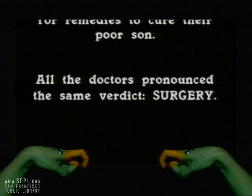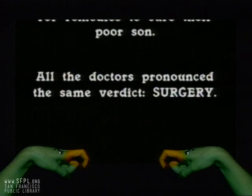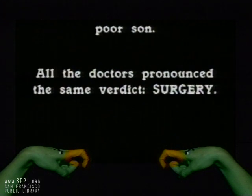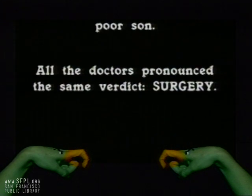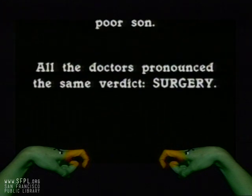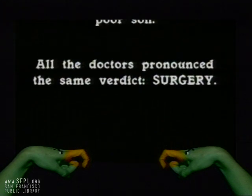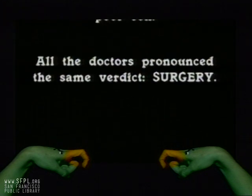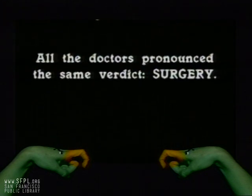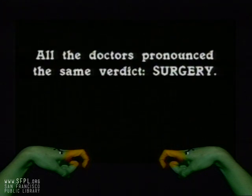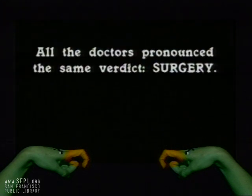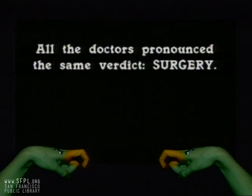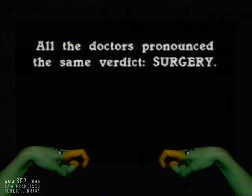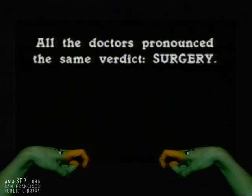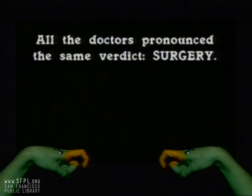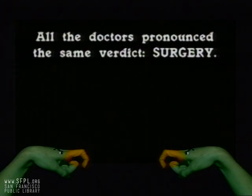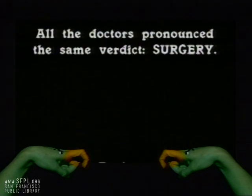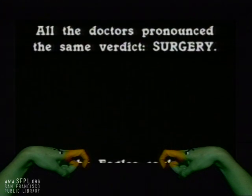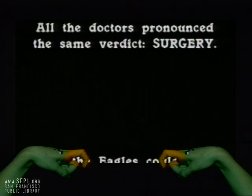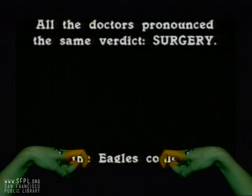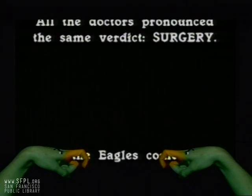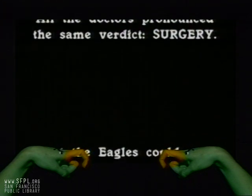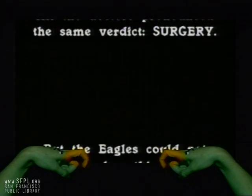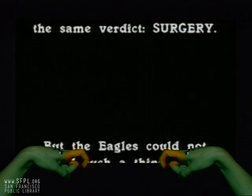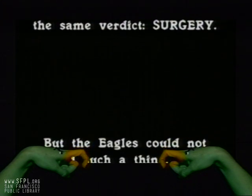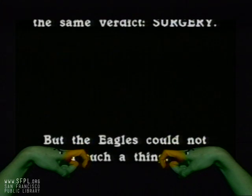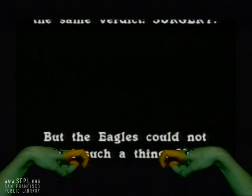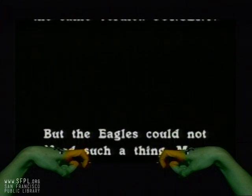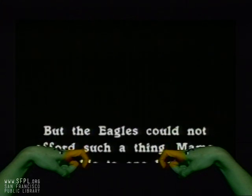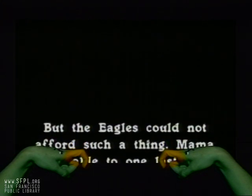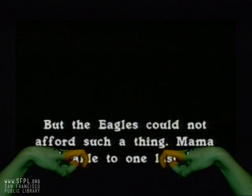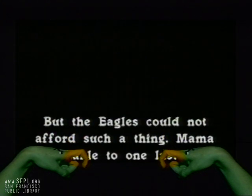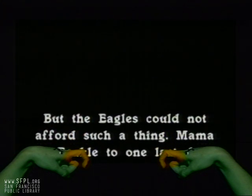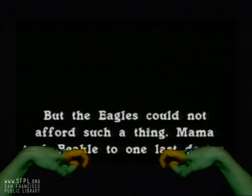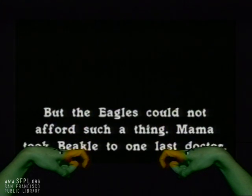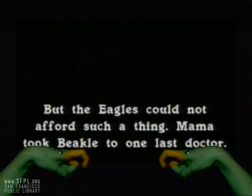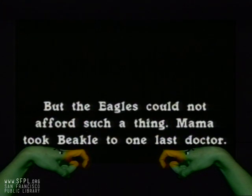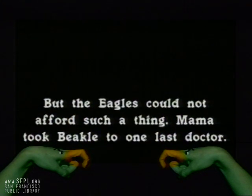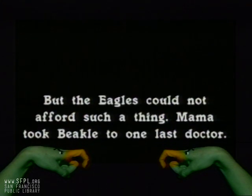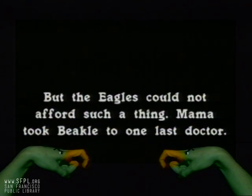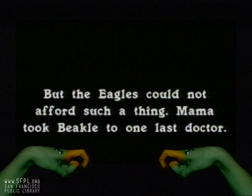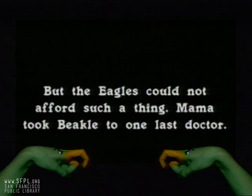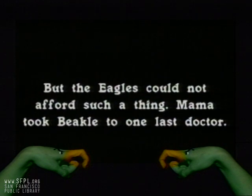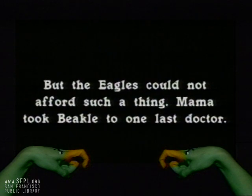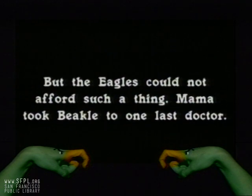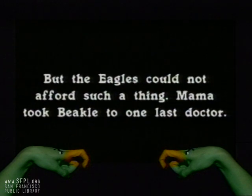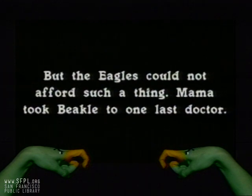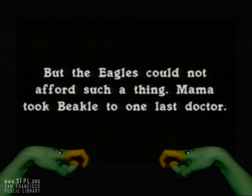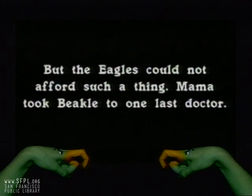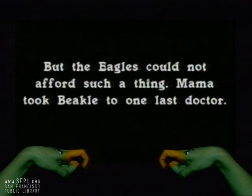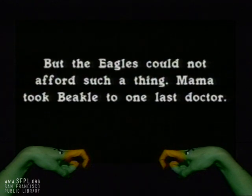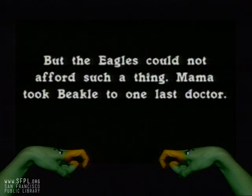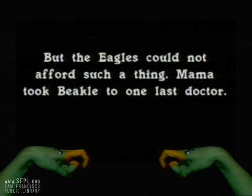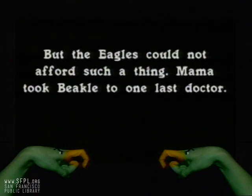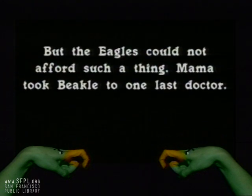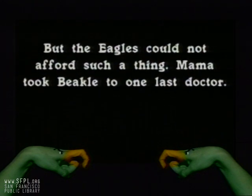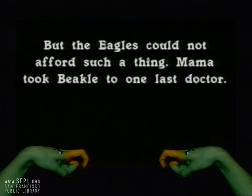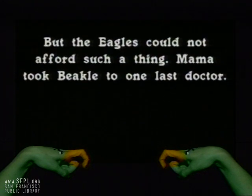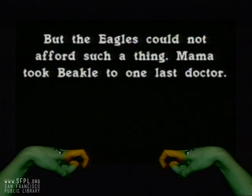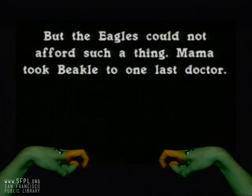the doctors pronounced the same verdict, surgery. But the eagles couldn't afford such a thing. Mama Eagle took Beakle to one last